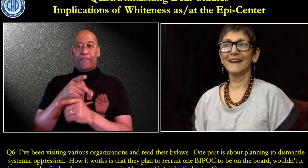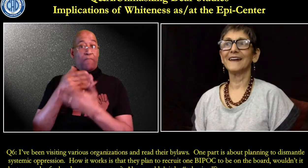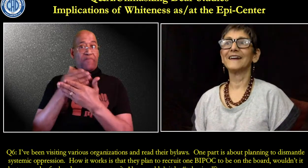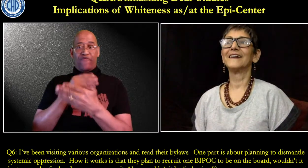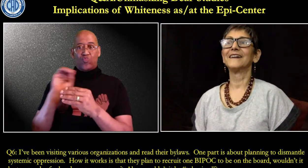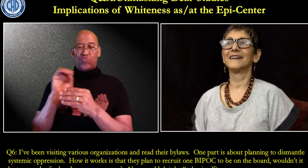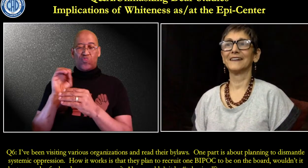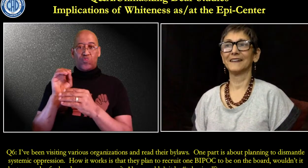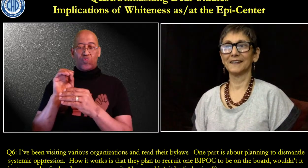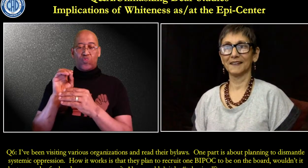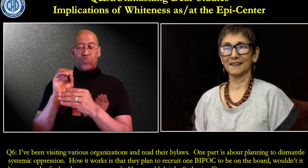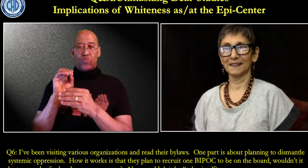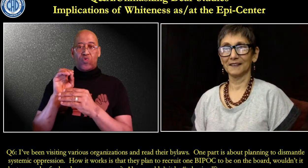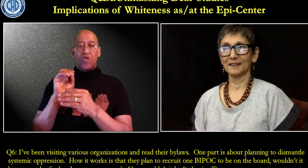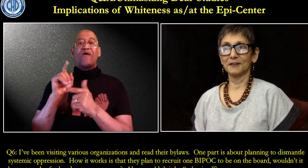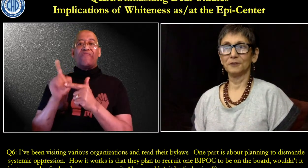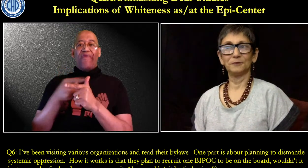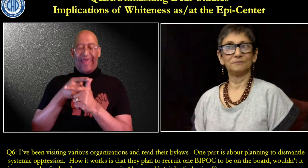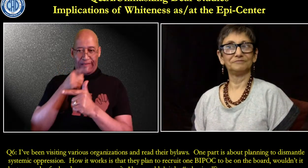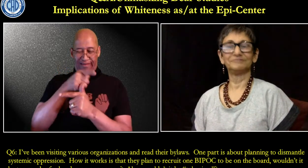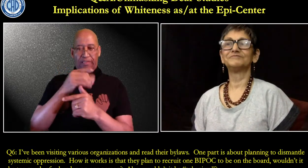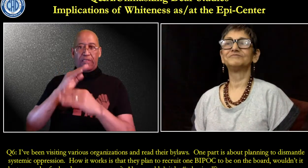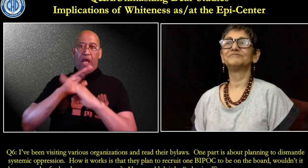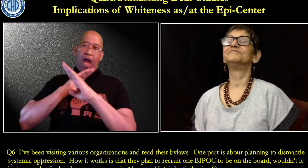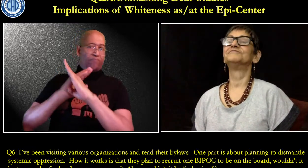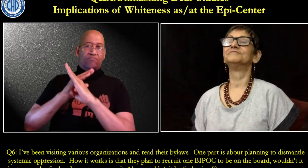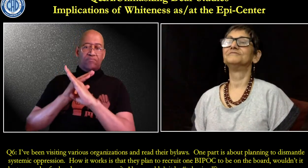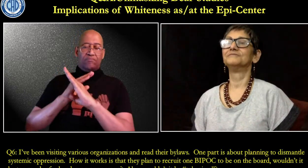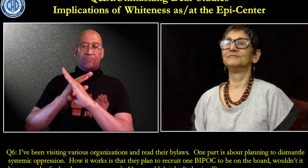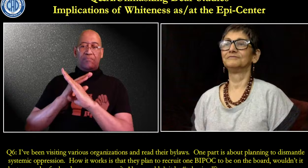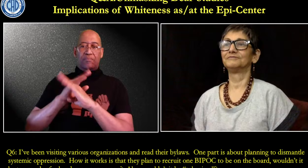And then they would add the white members.